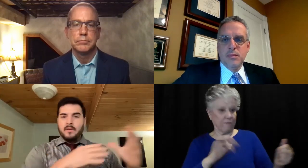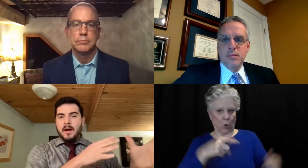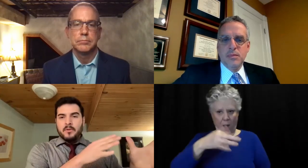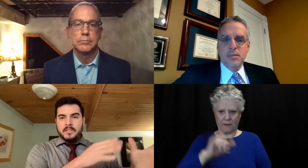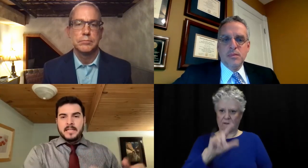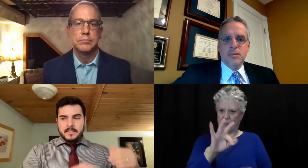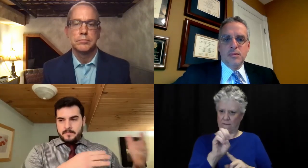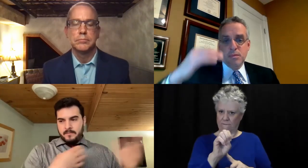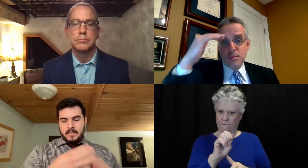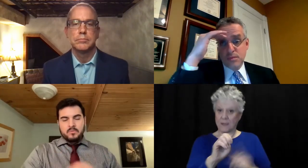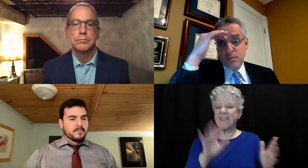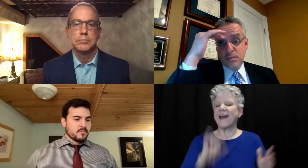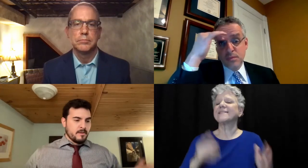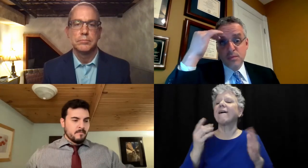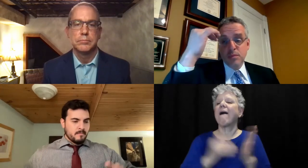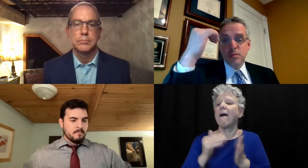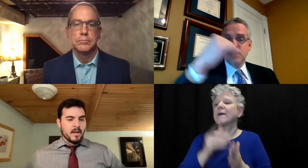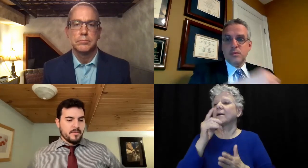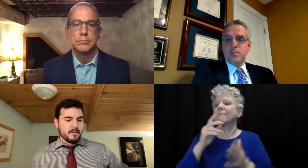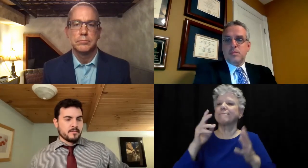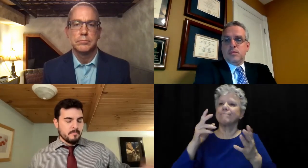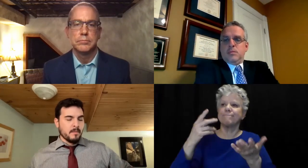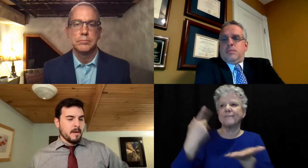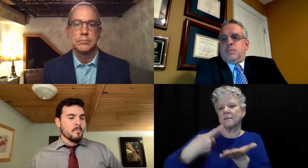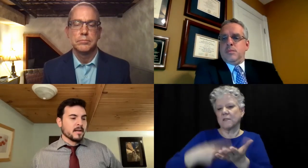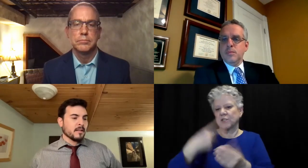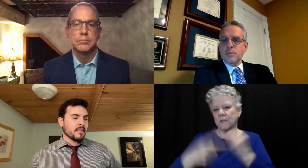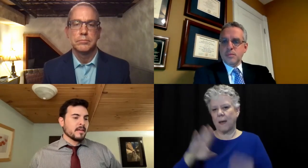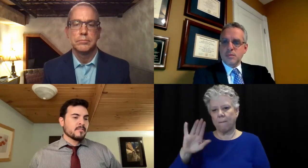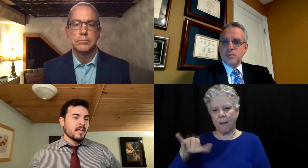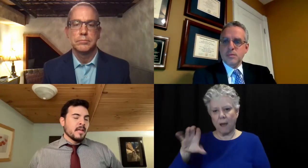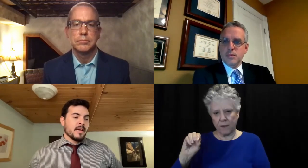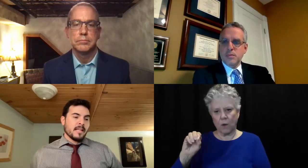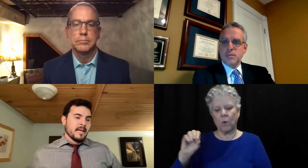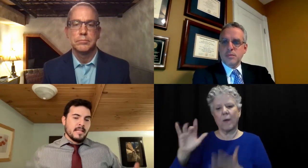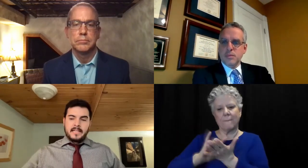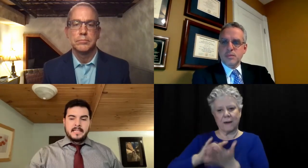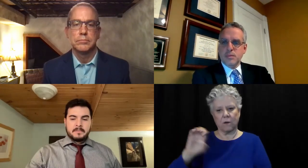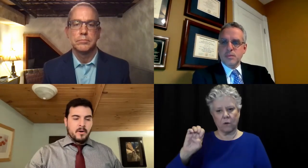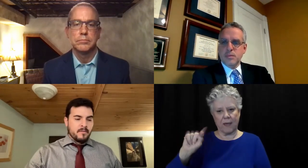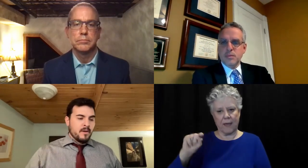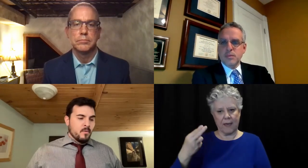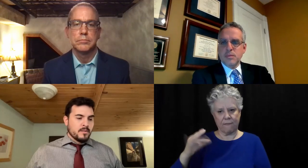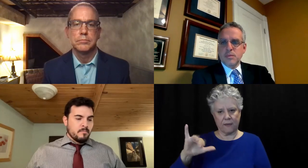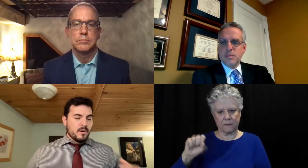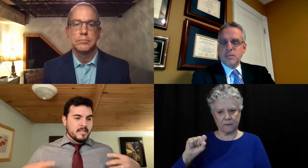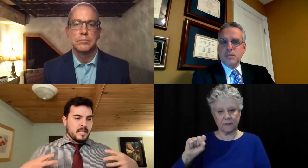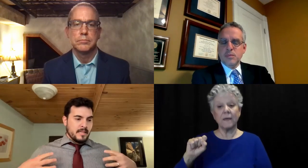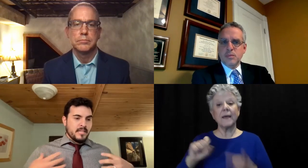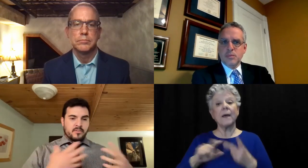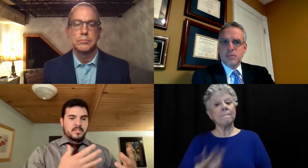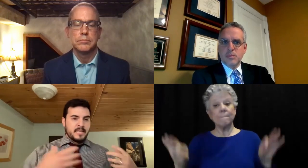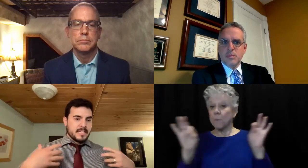That's one of the common critiques of late 20th century bioethics, biomedical ethics. Now, I think this is part of what's important